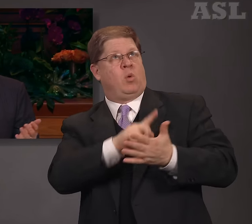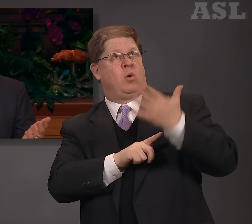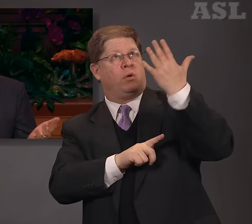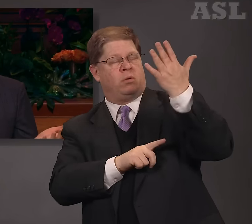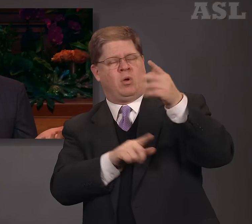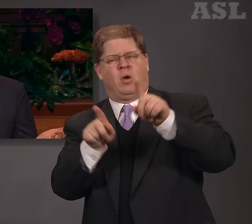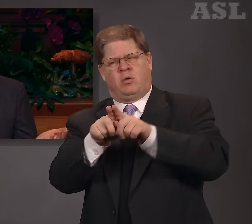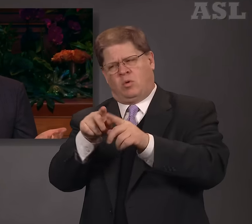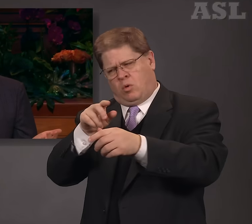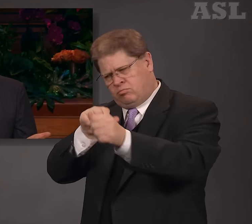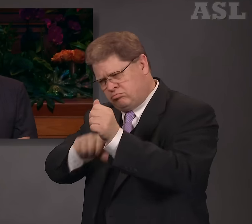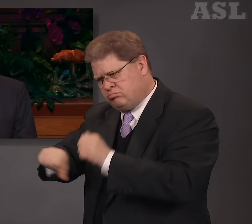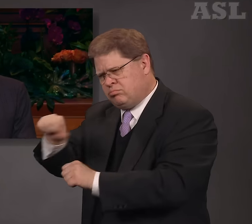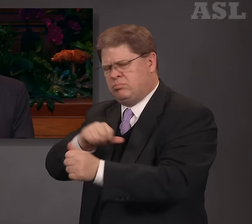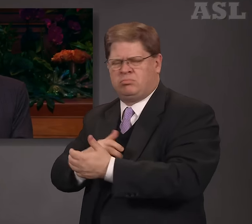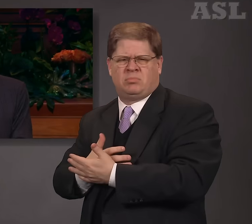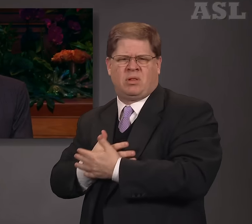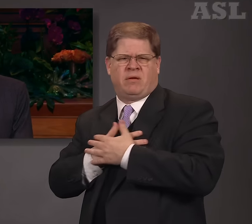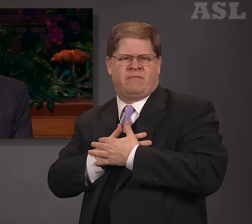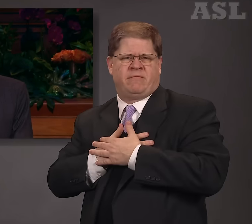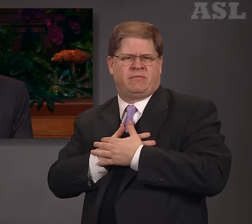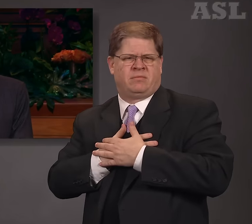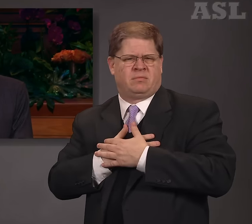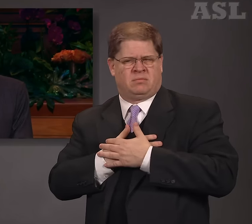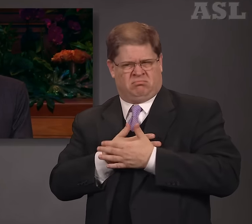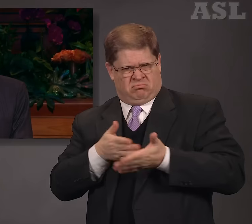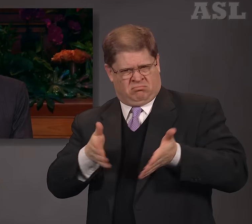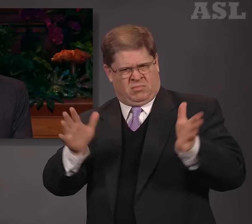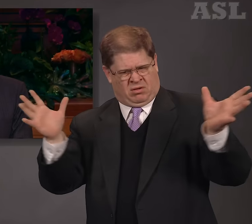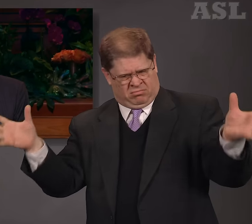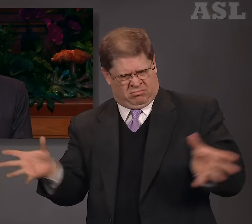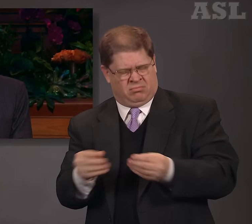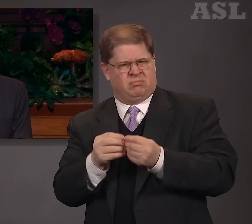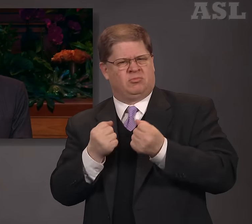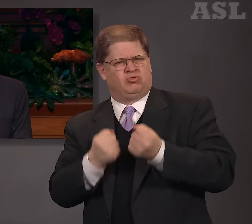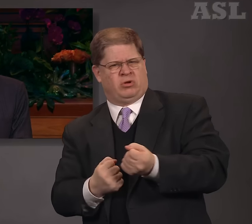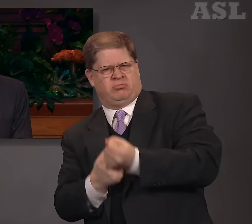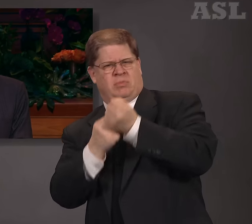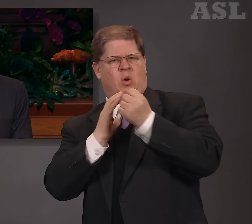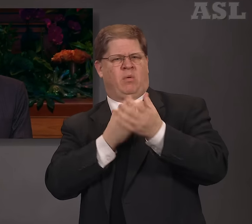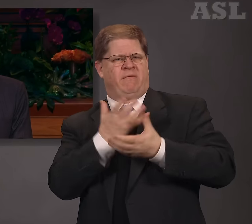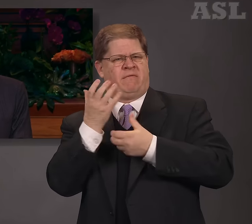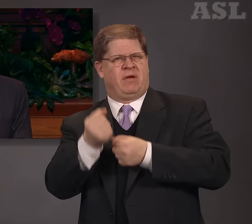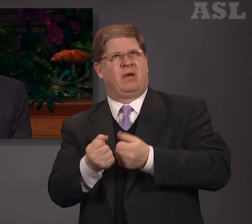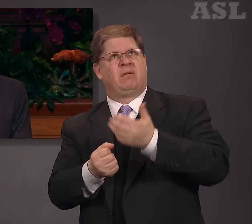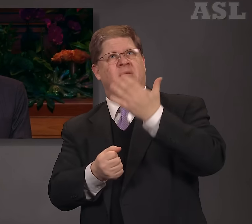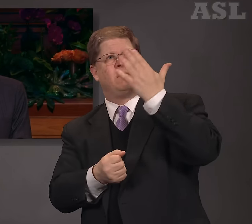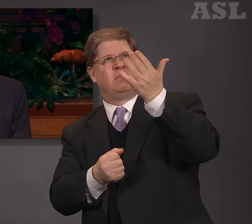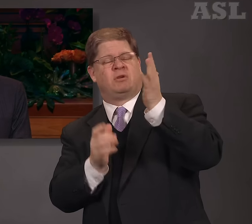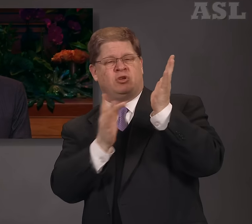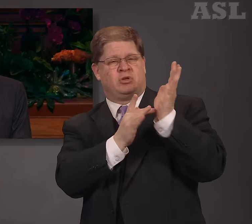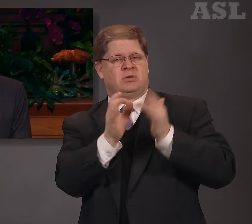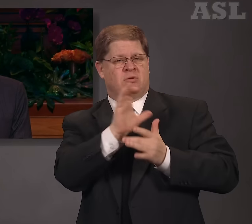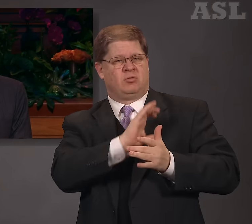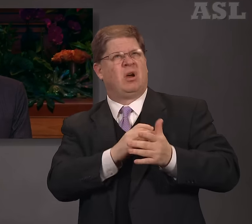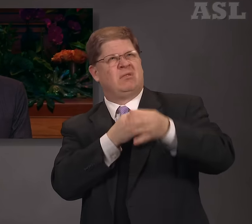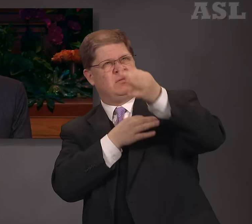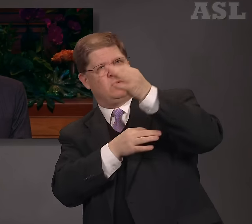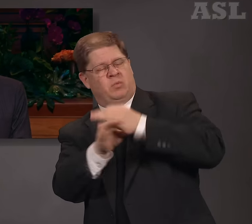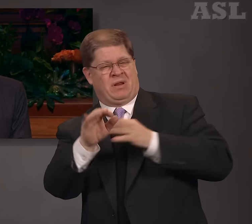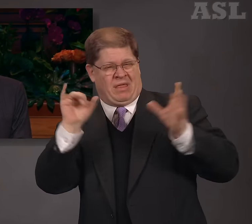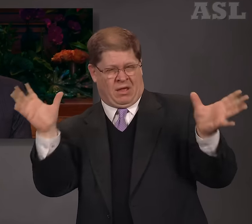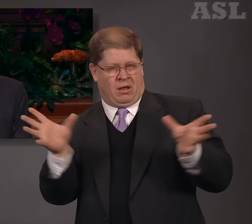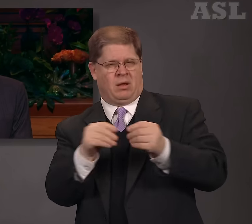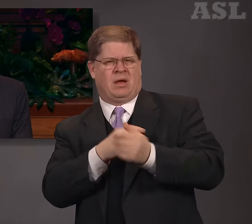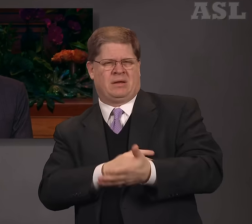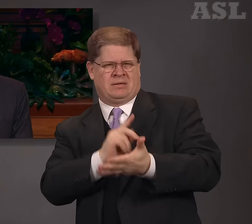turned outward to love our neighbor. May this strengthen our faith in Jesus Christ and His atonement, of